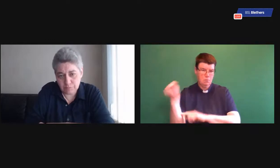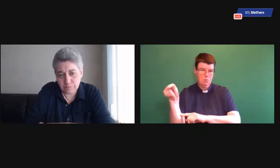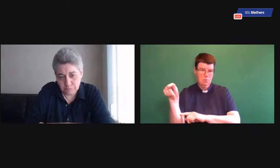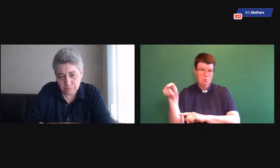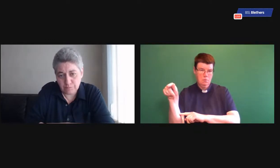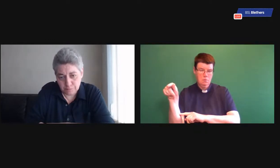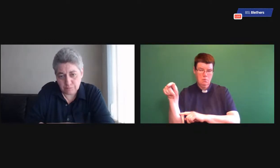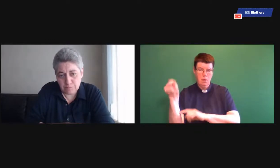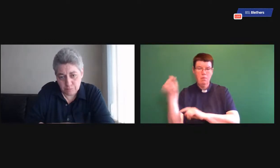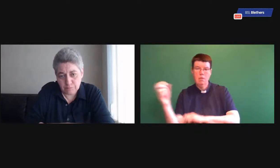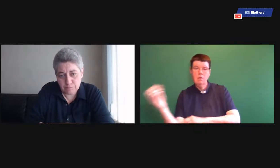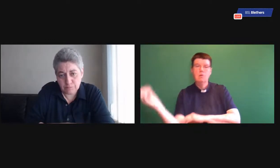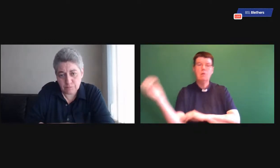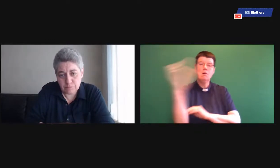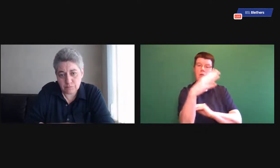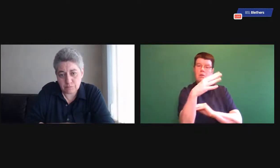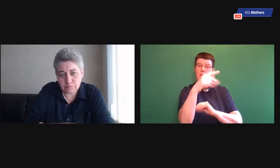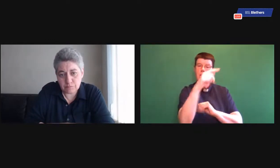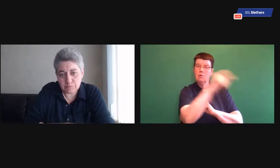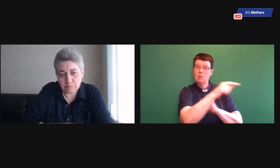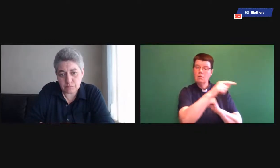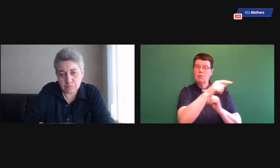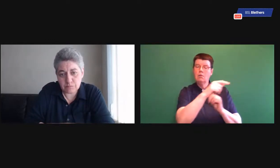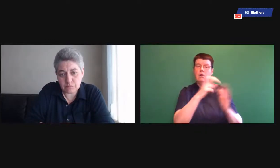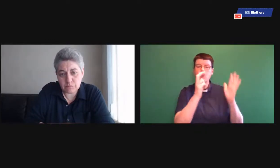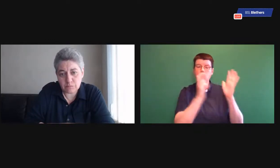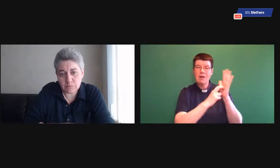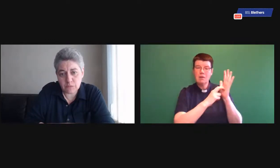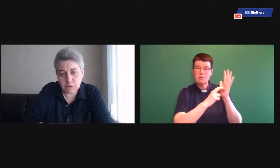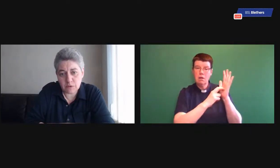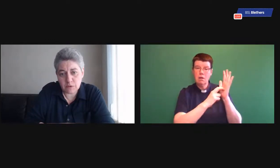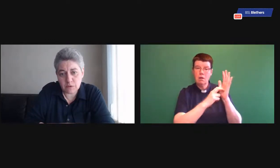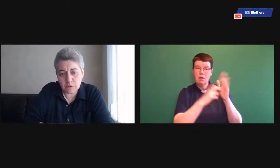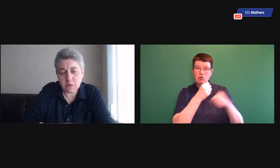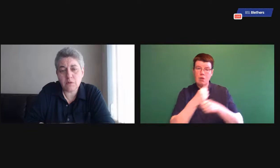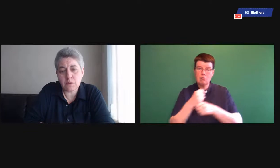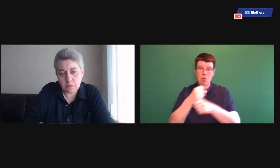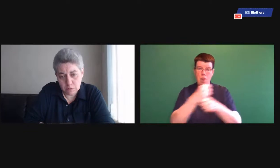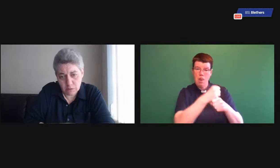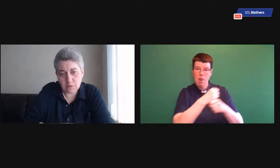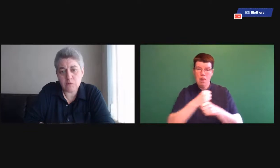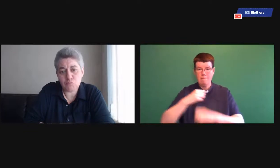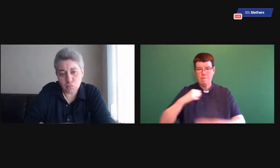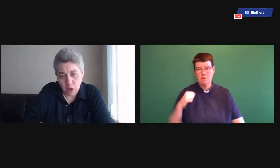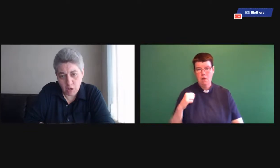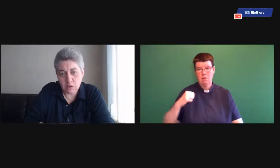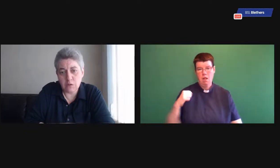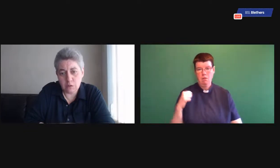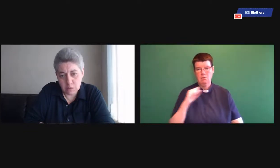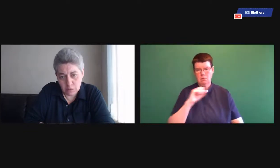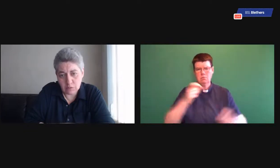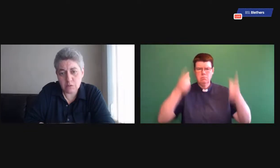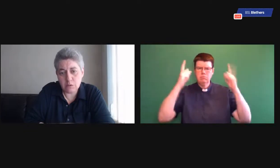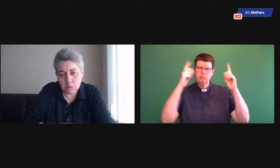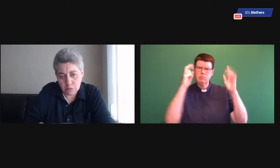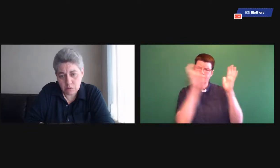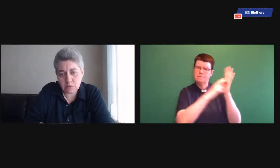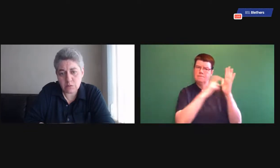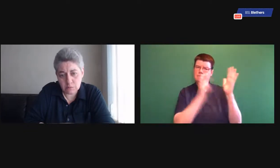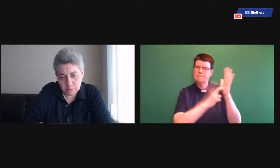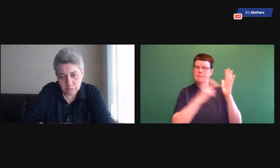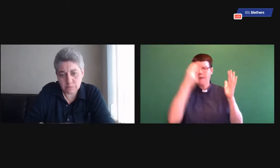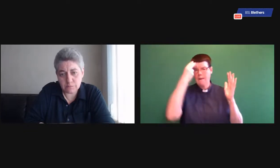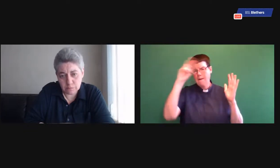yeah, to sort of like the top person, and then they then put your name on a register on the General Register of